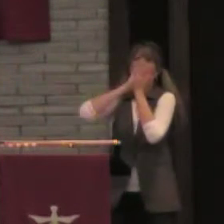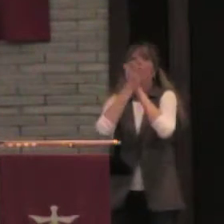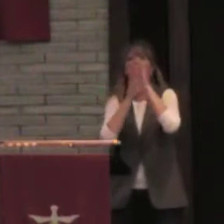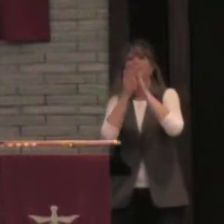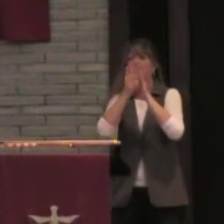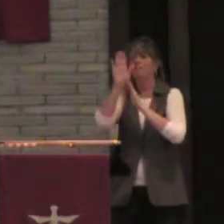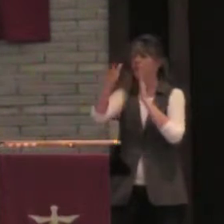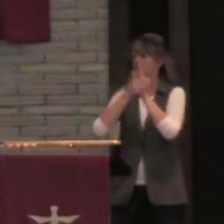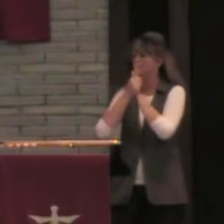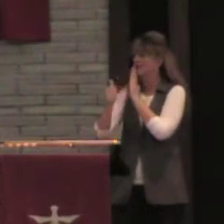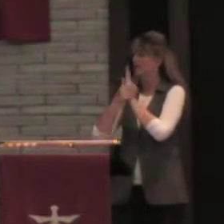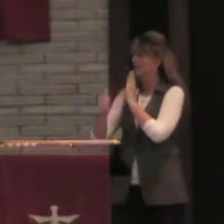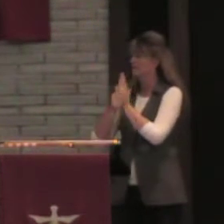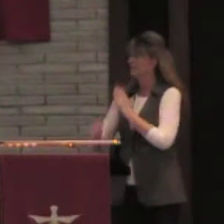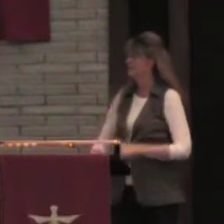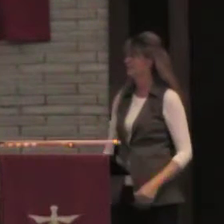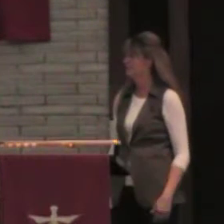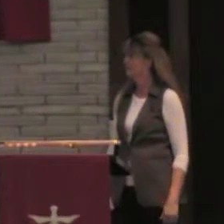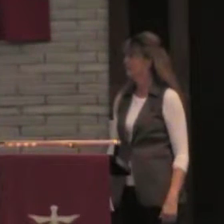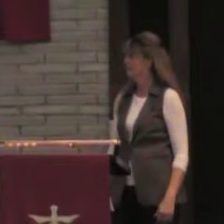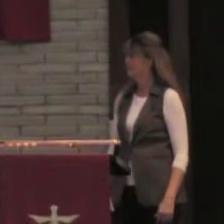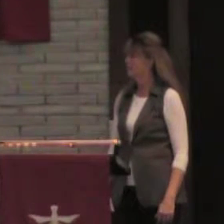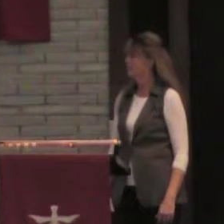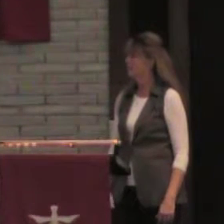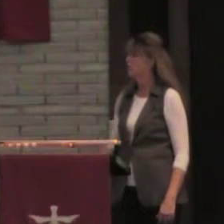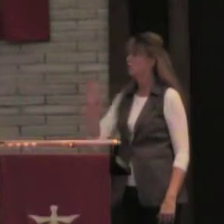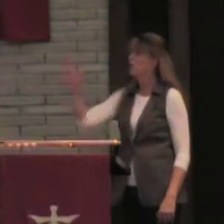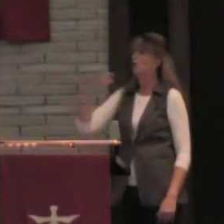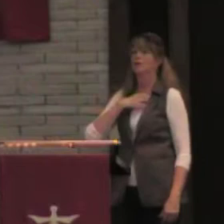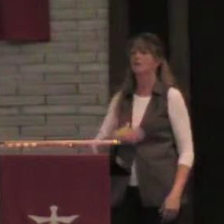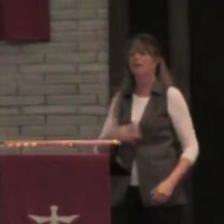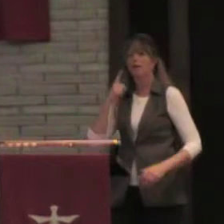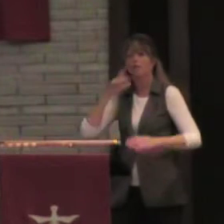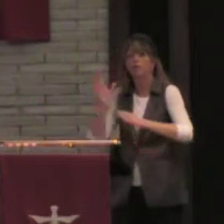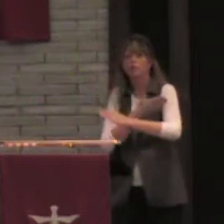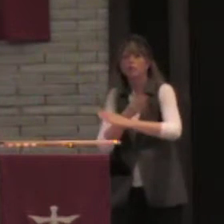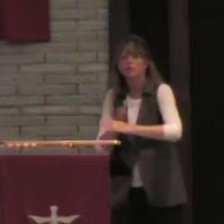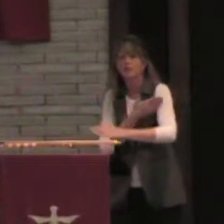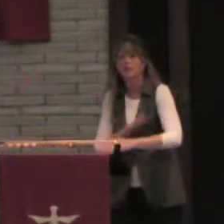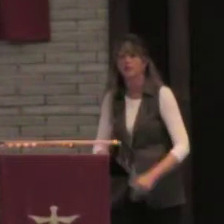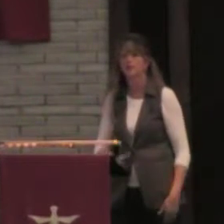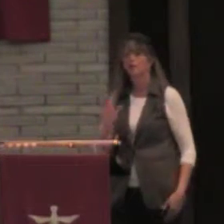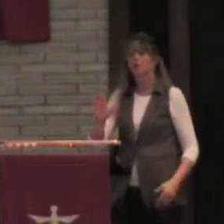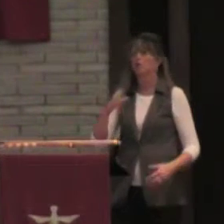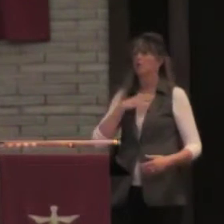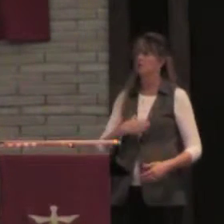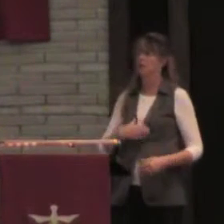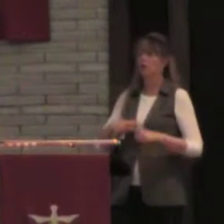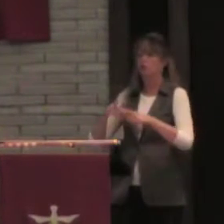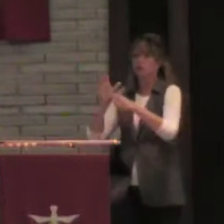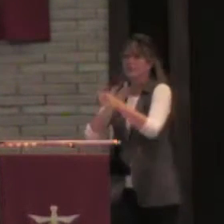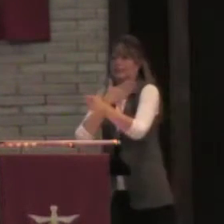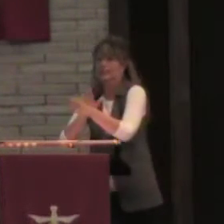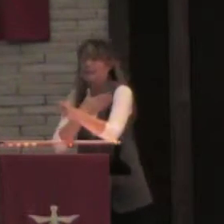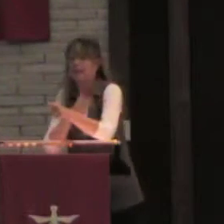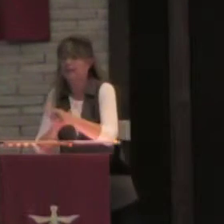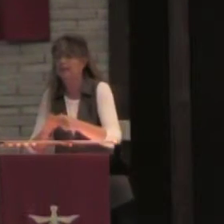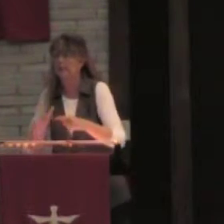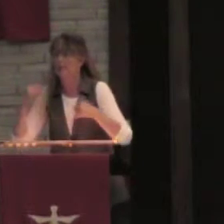person that will help develop your skills and your talents. Like, if it's music, like